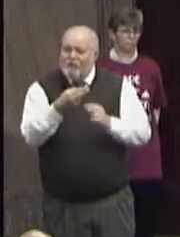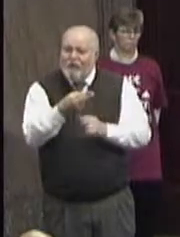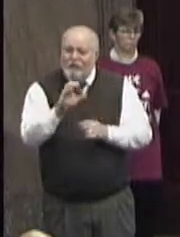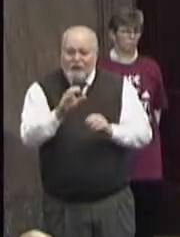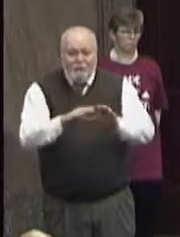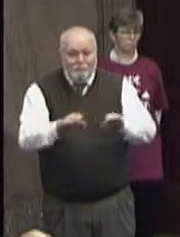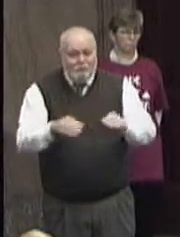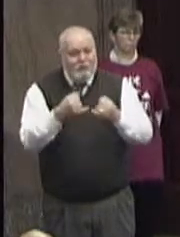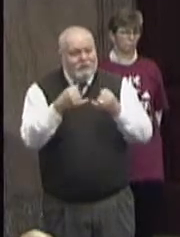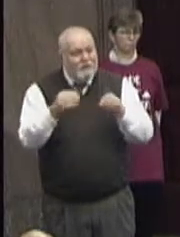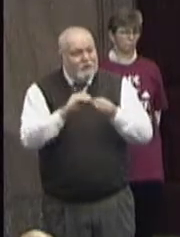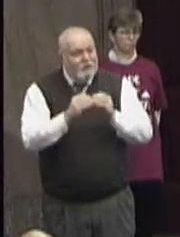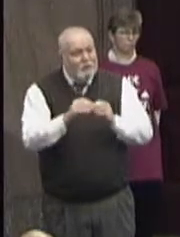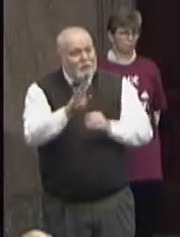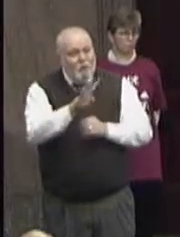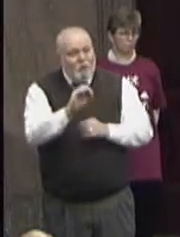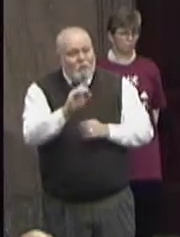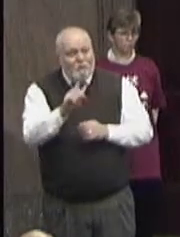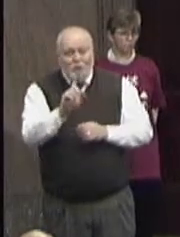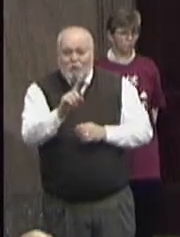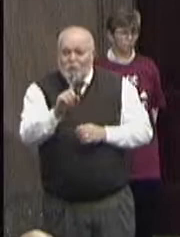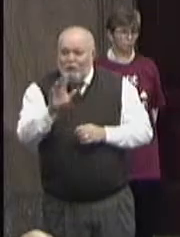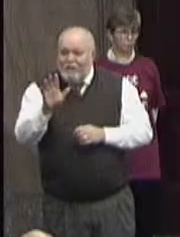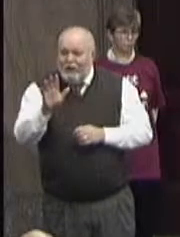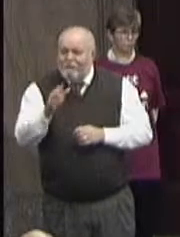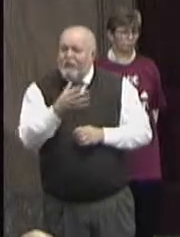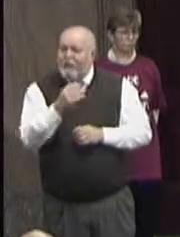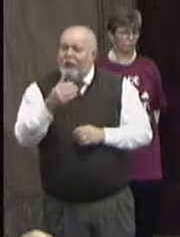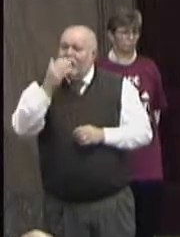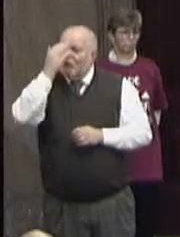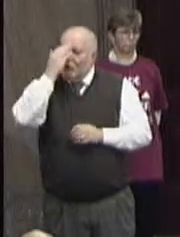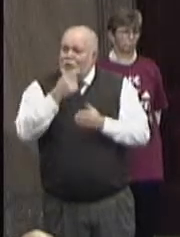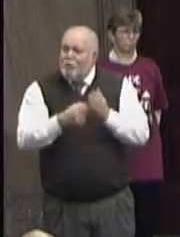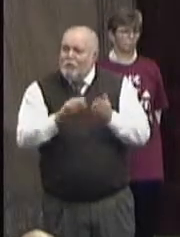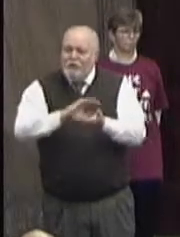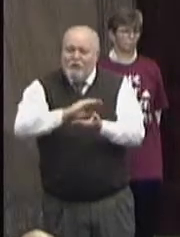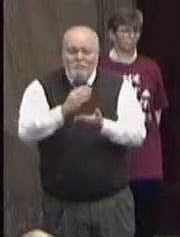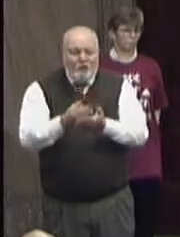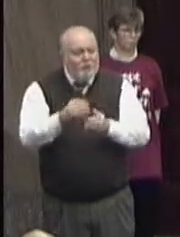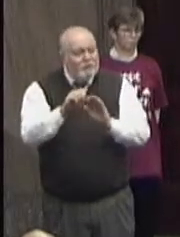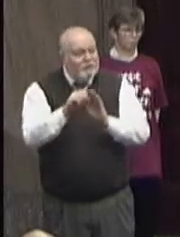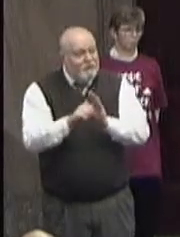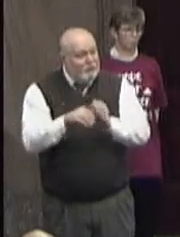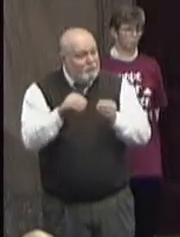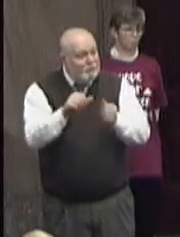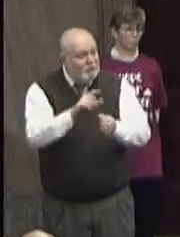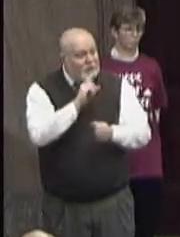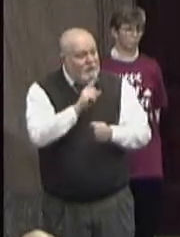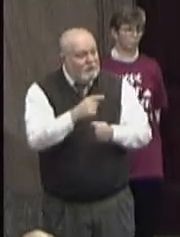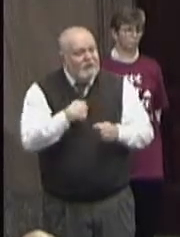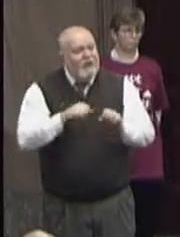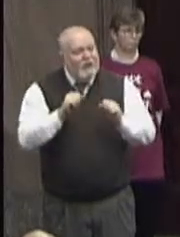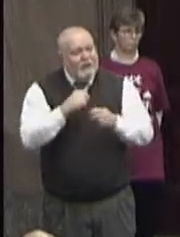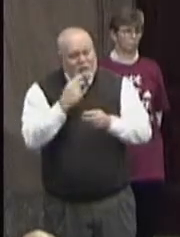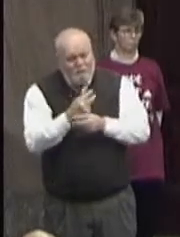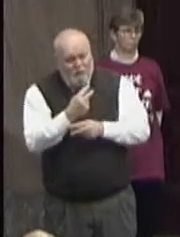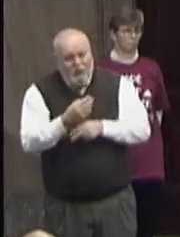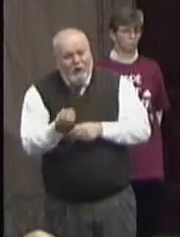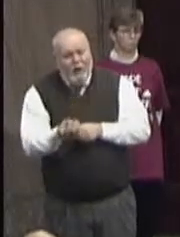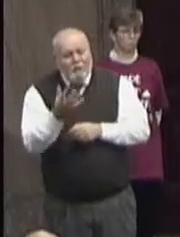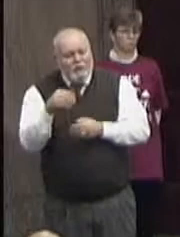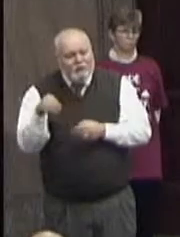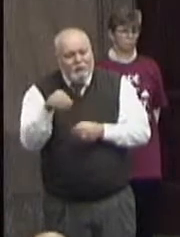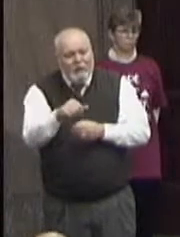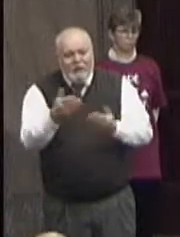which is line item 404115, and knowing what the amount of state reimbursement is, I was able to figure out what is spent